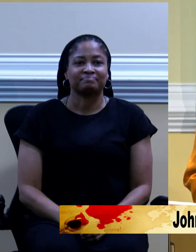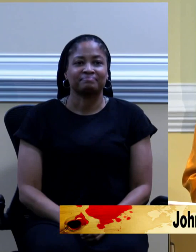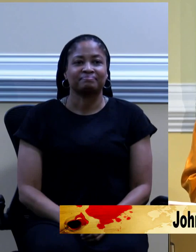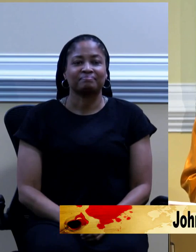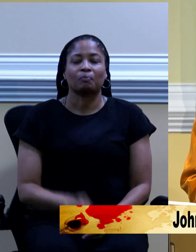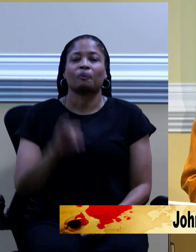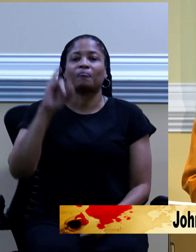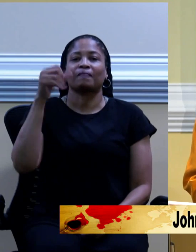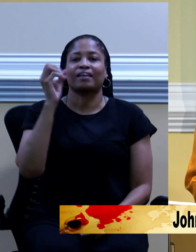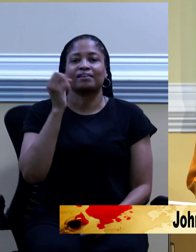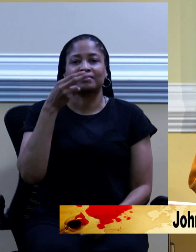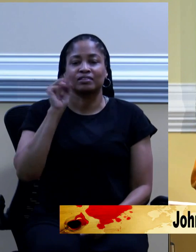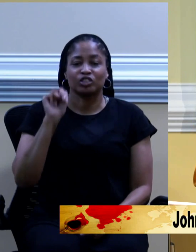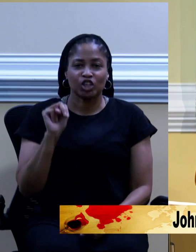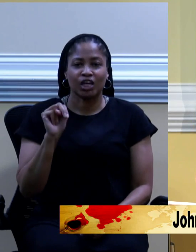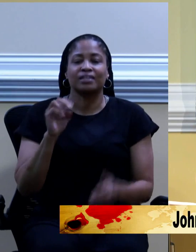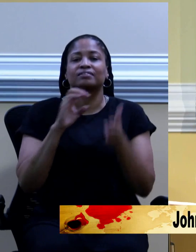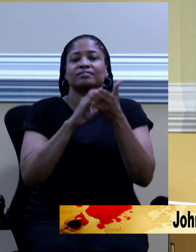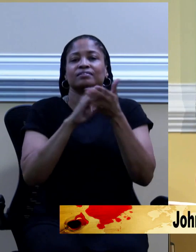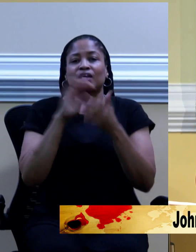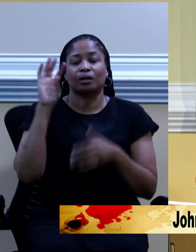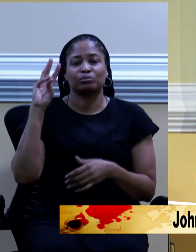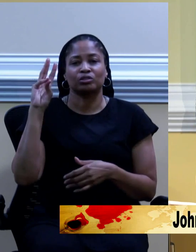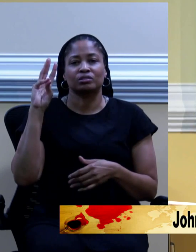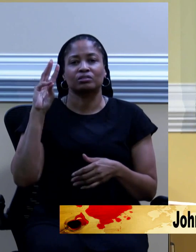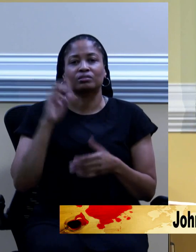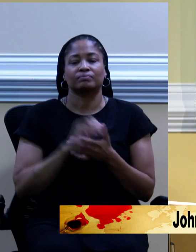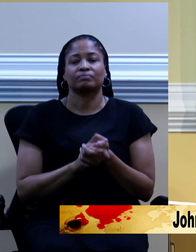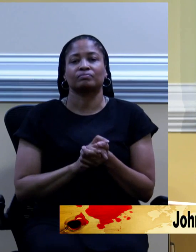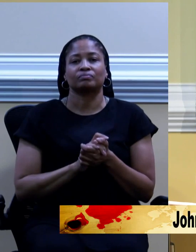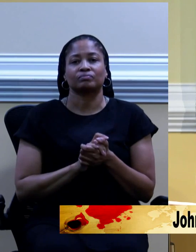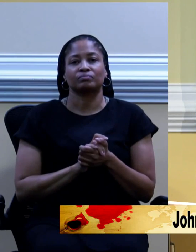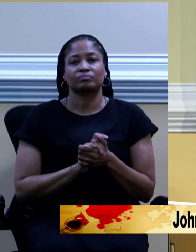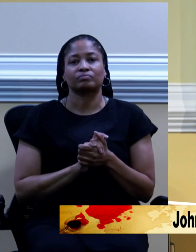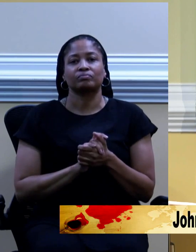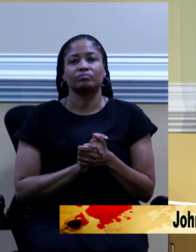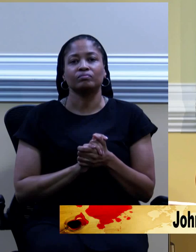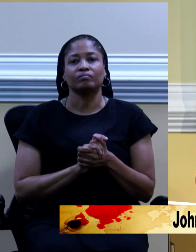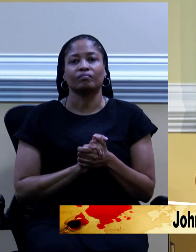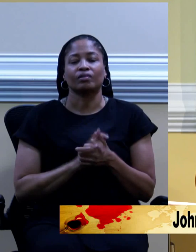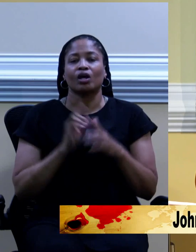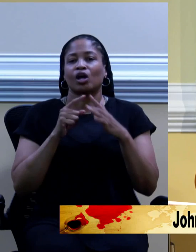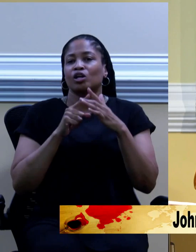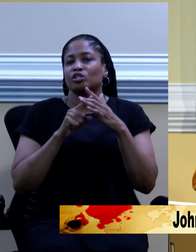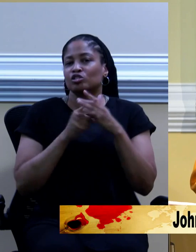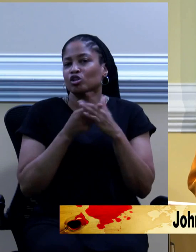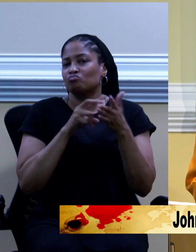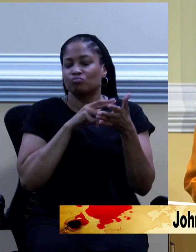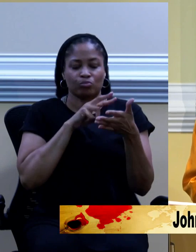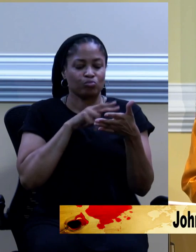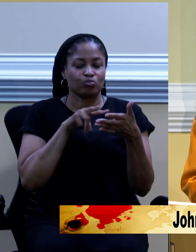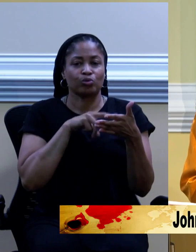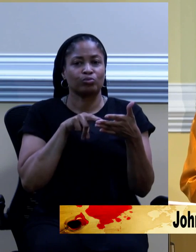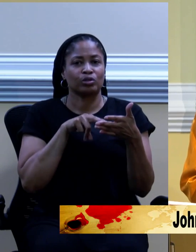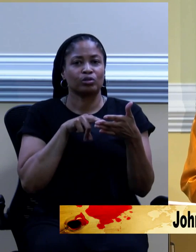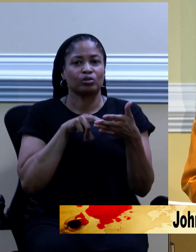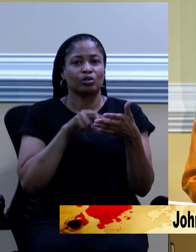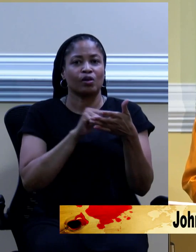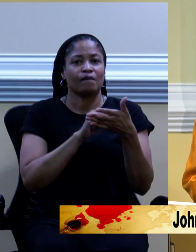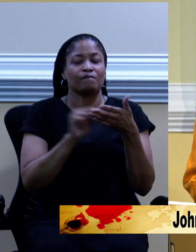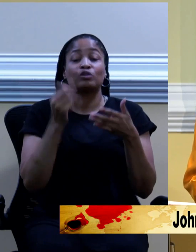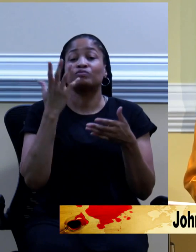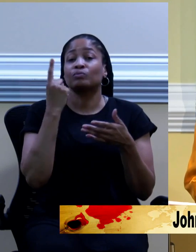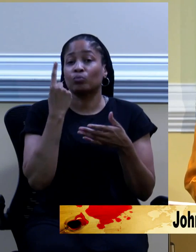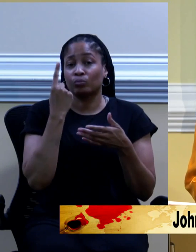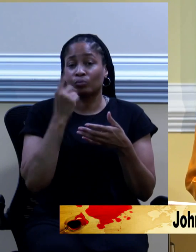St. John chapter 6. St. John chapter 6. And we're going to start reading at verse